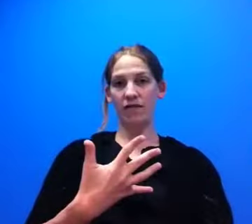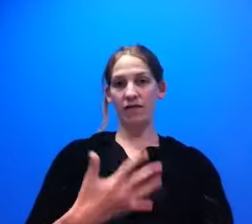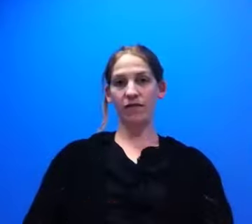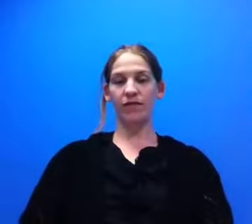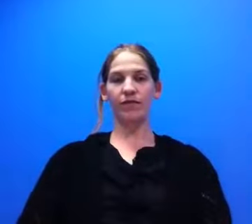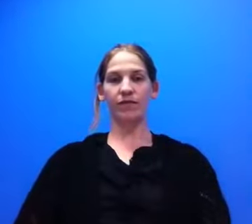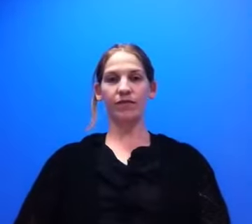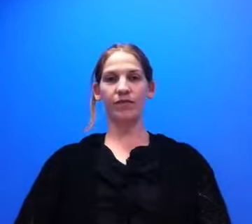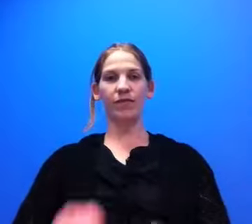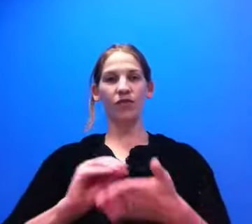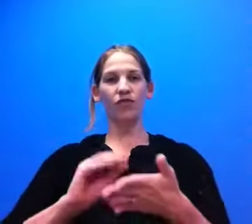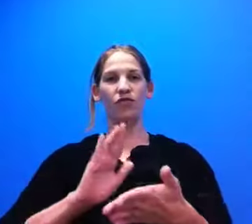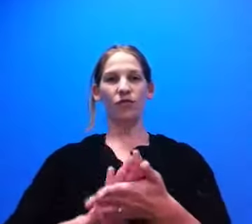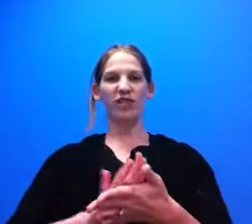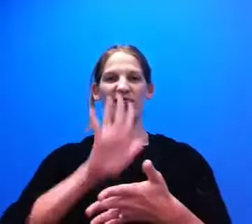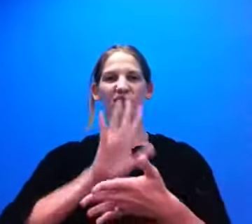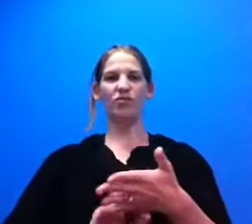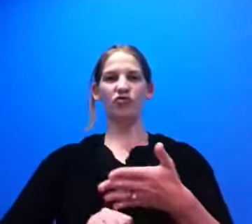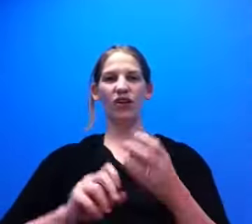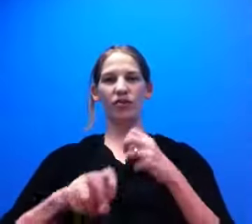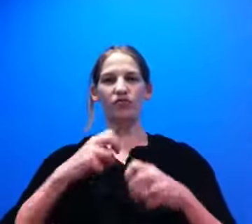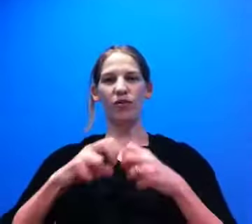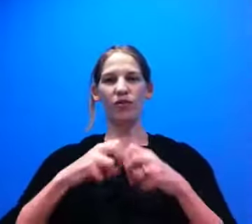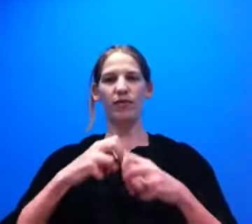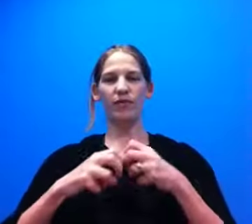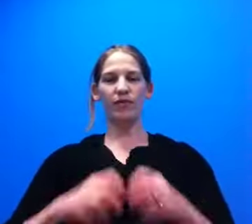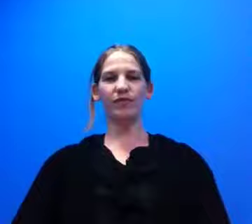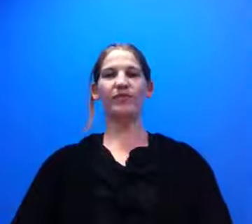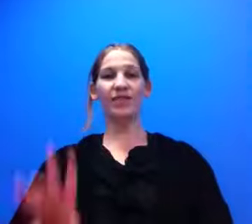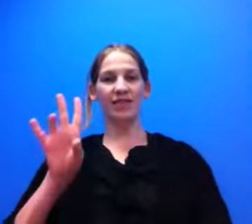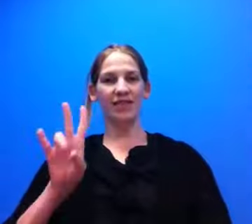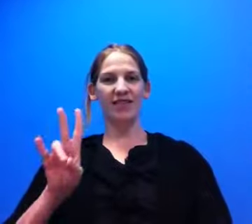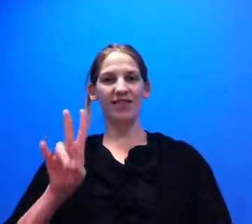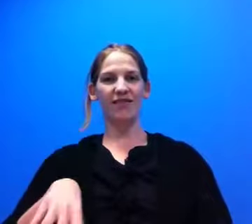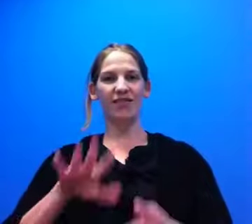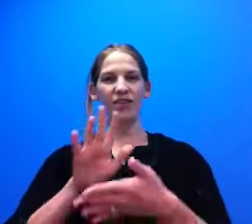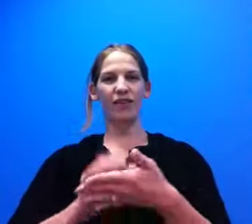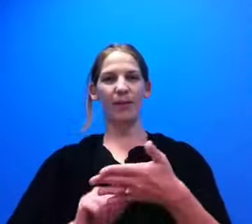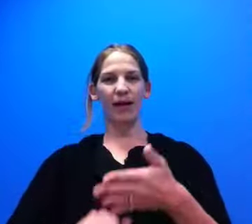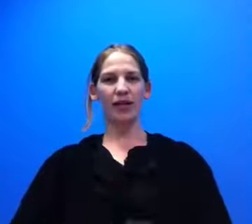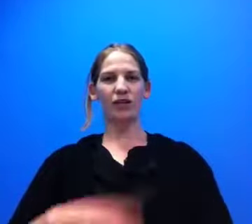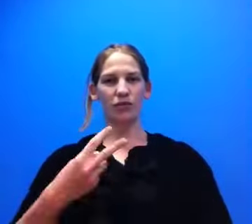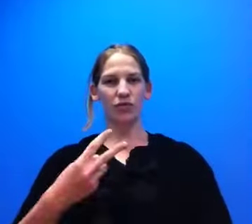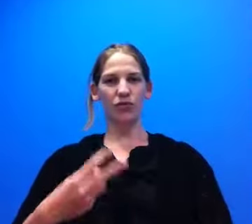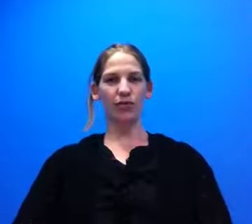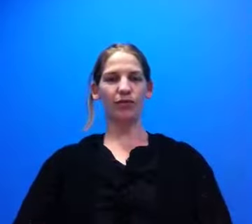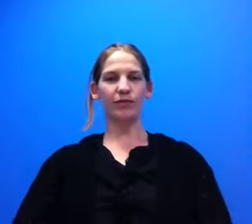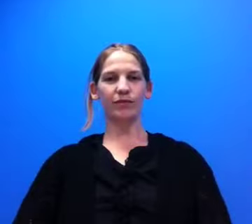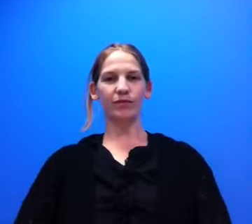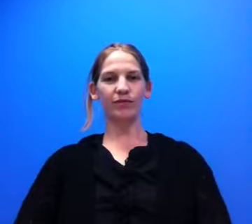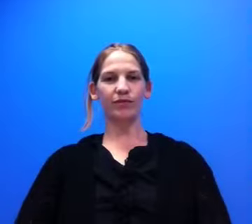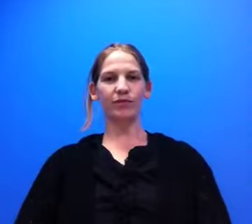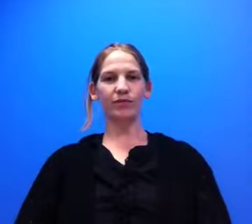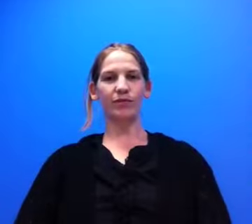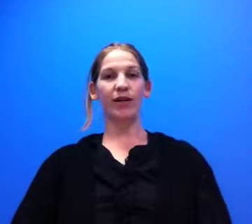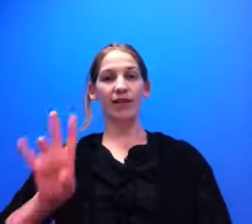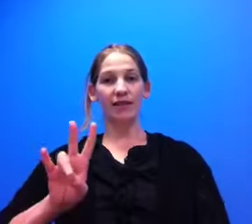problem. 7 subtract 2. Okay, there it is there. Now, we notice that 7 plus a -2 is 5,